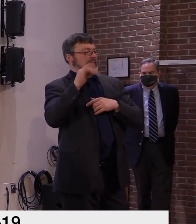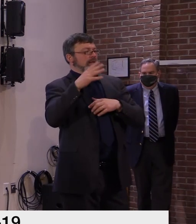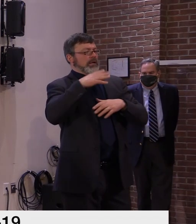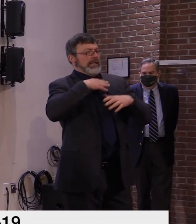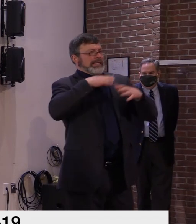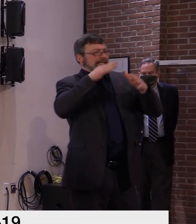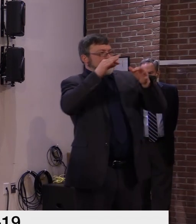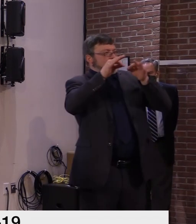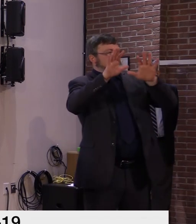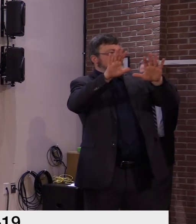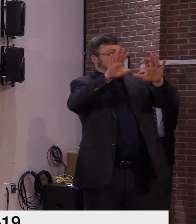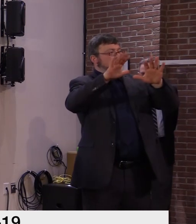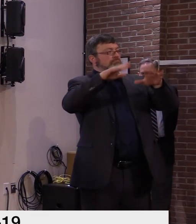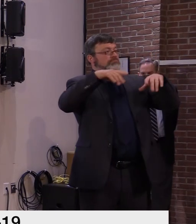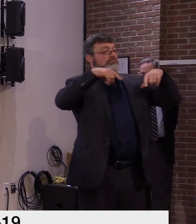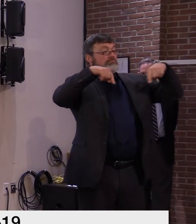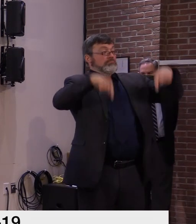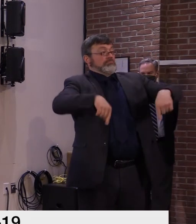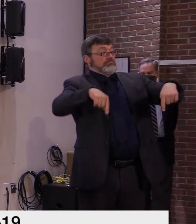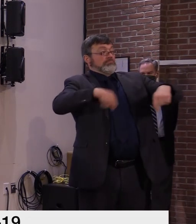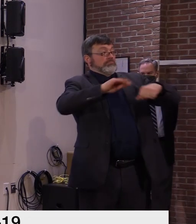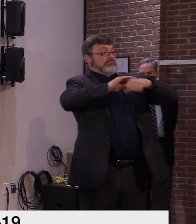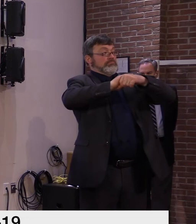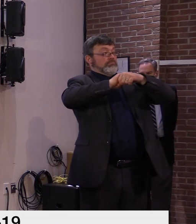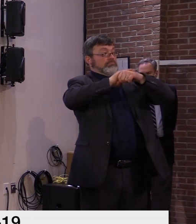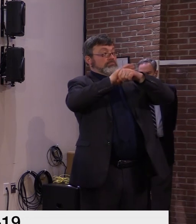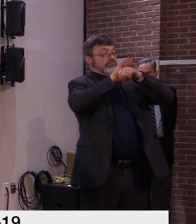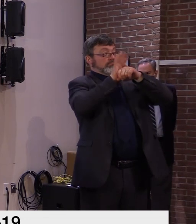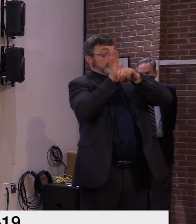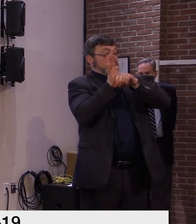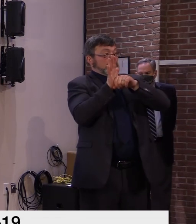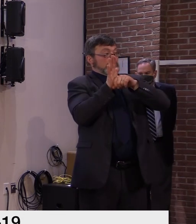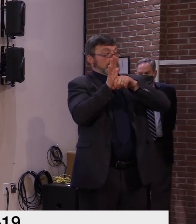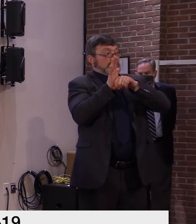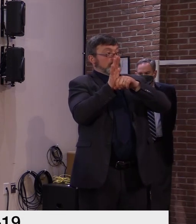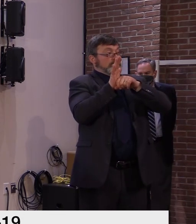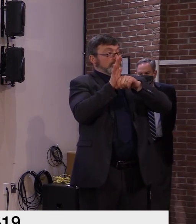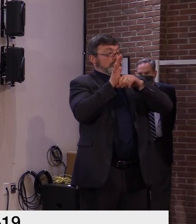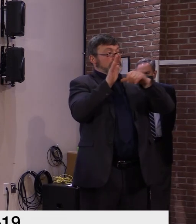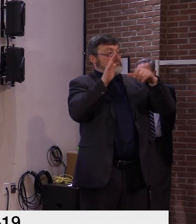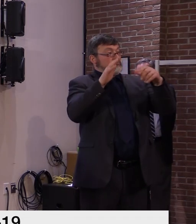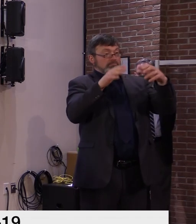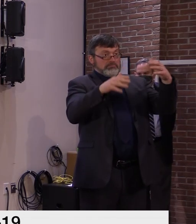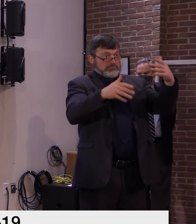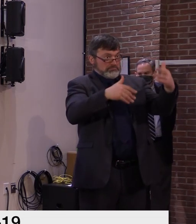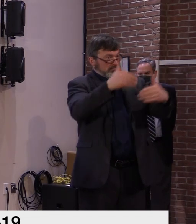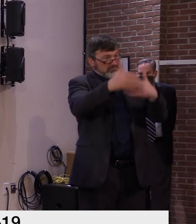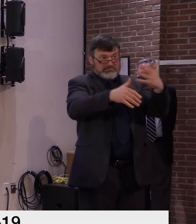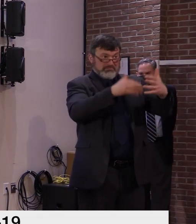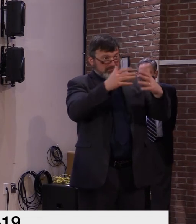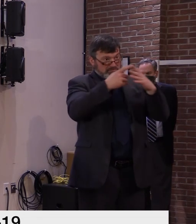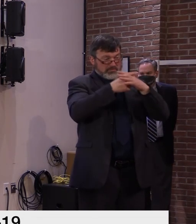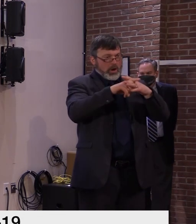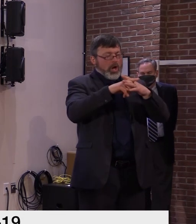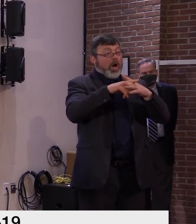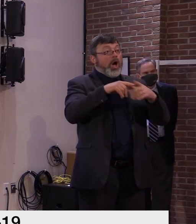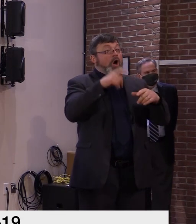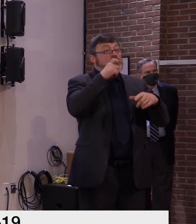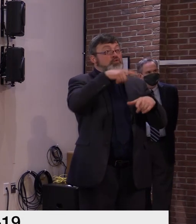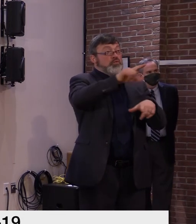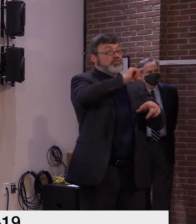substantially. I think we'll probably go back to eligibility standards at some point in terms